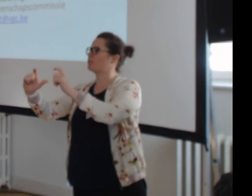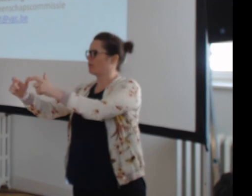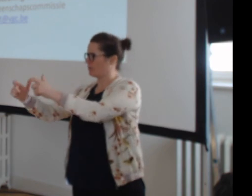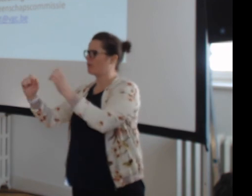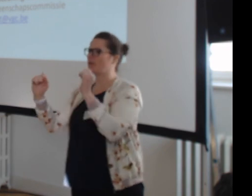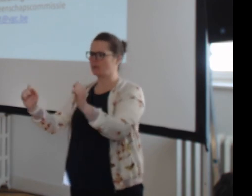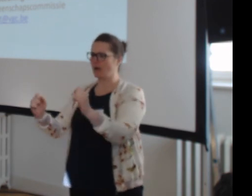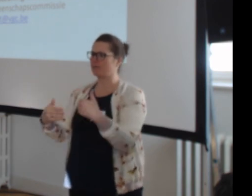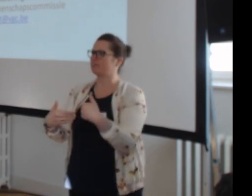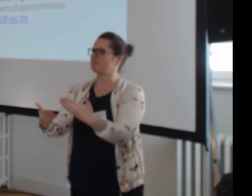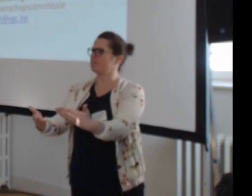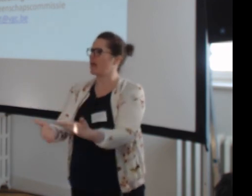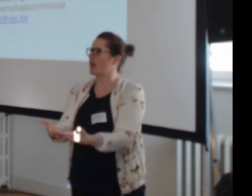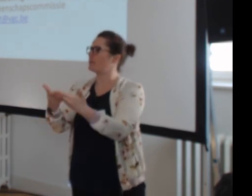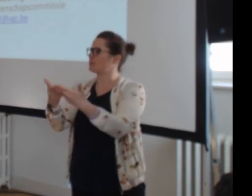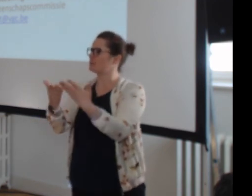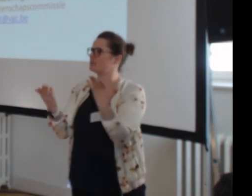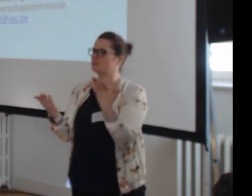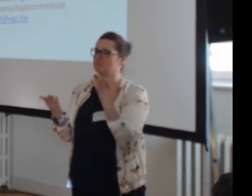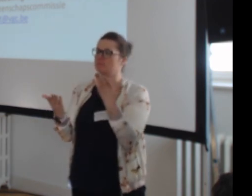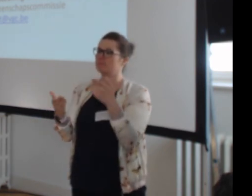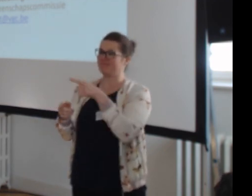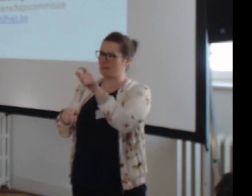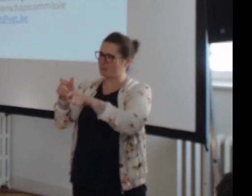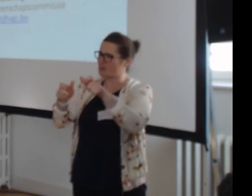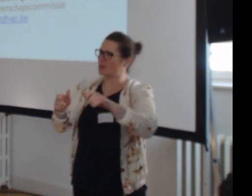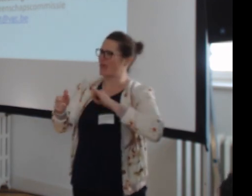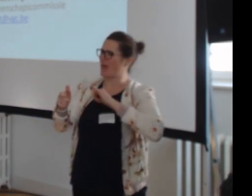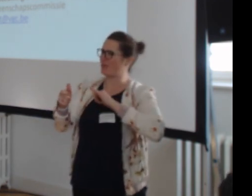print disability, print or